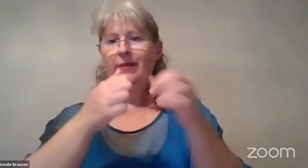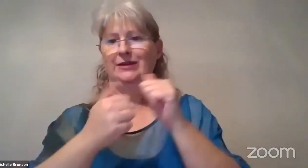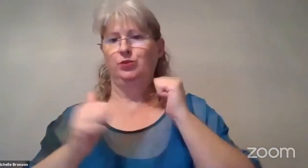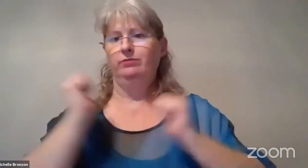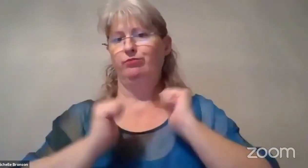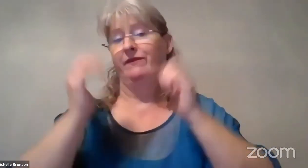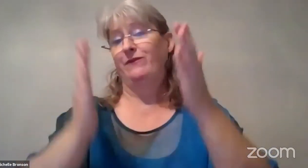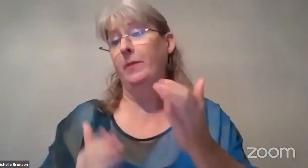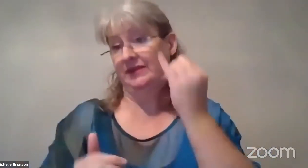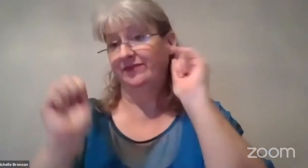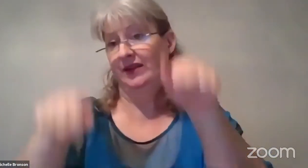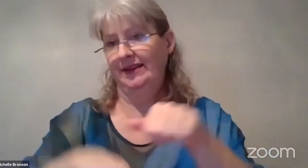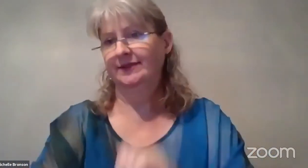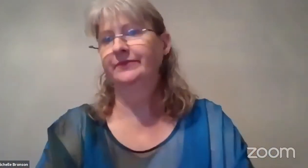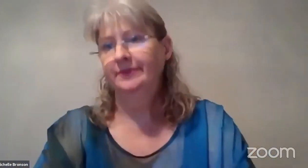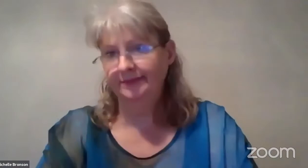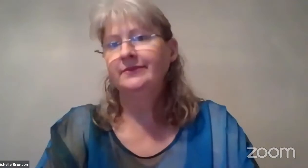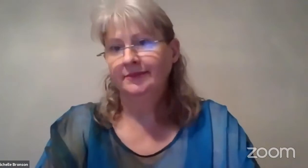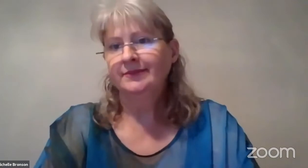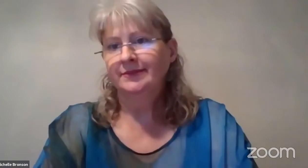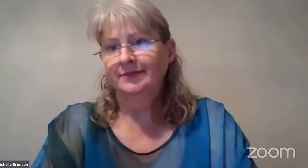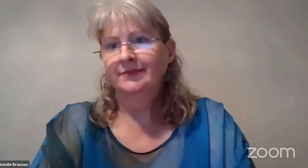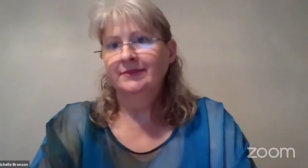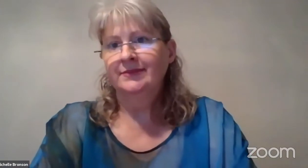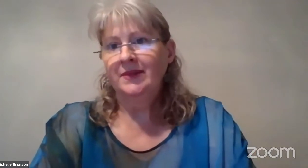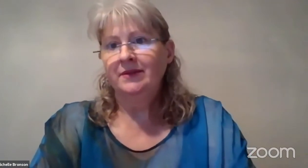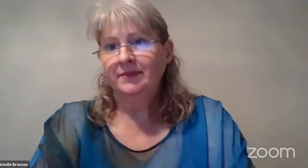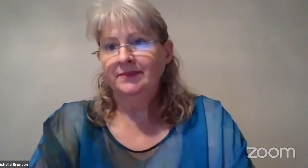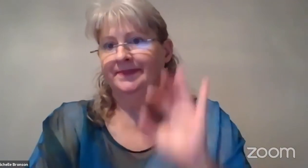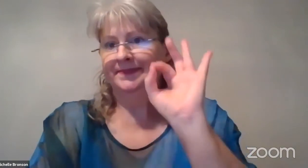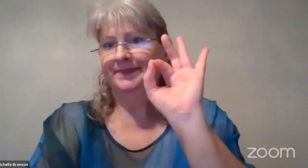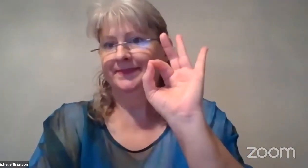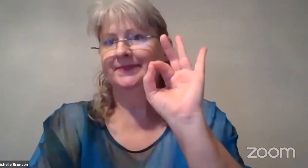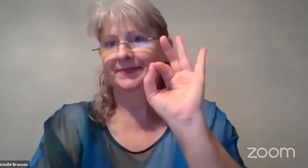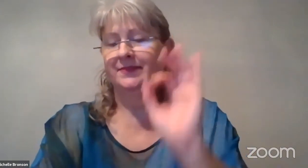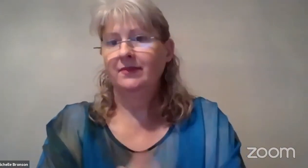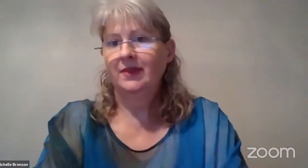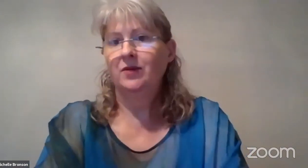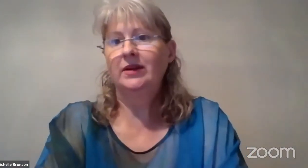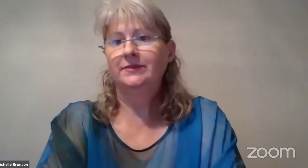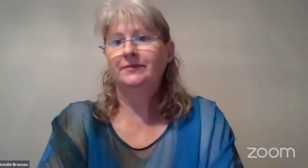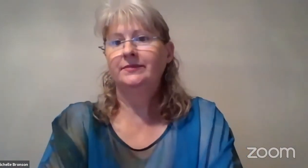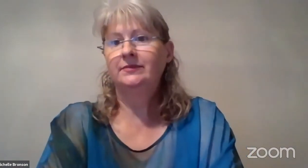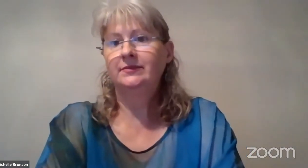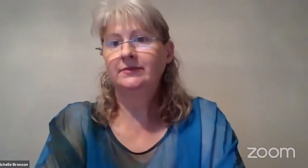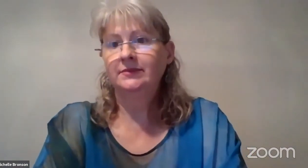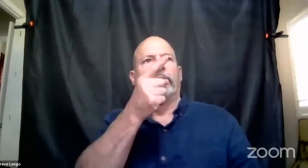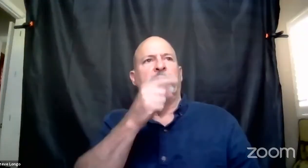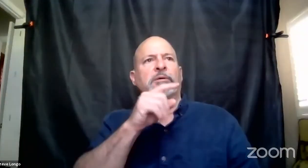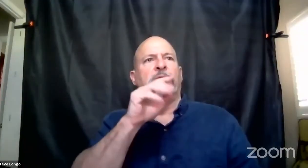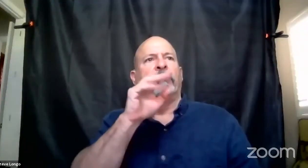to keep VDF for next year as a live event with performers in